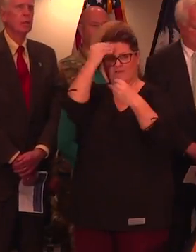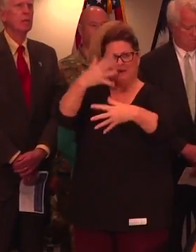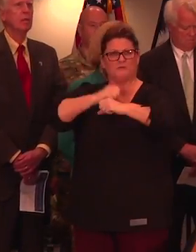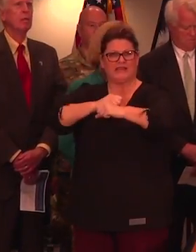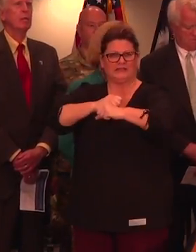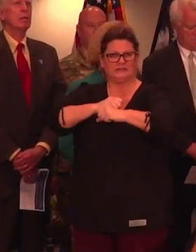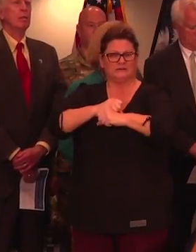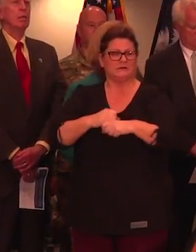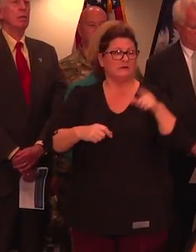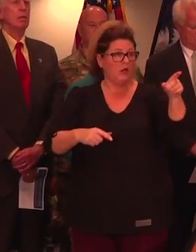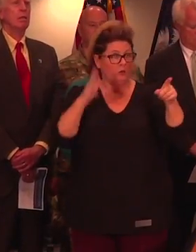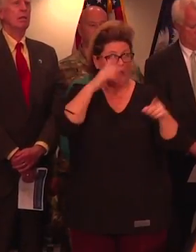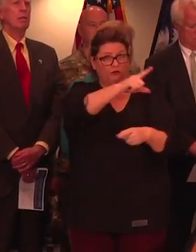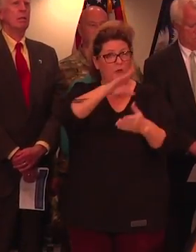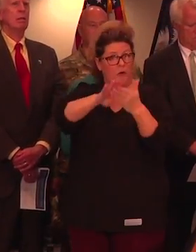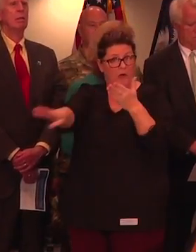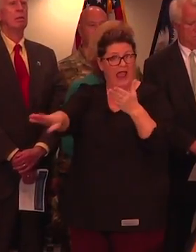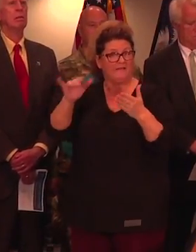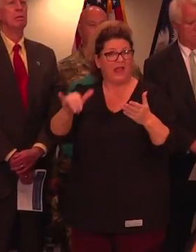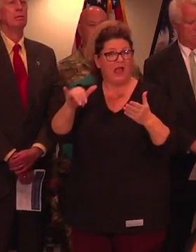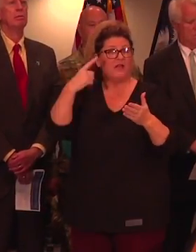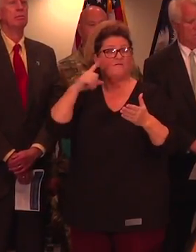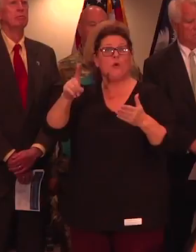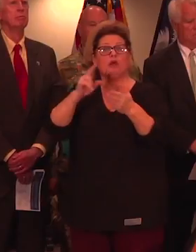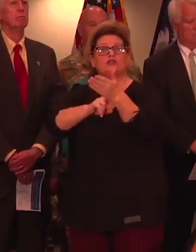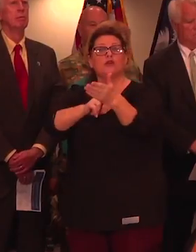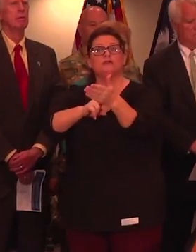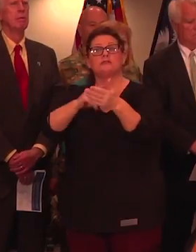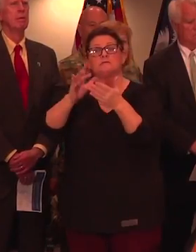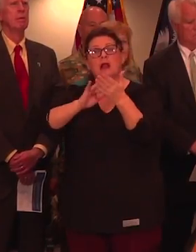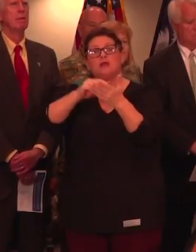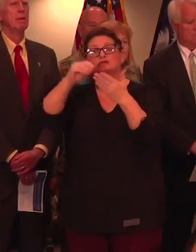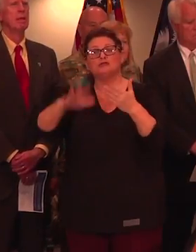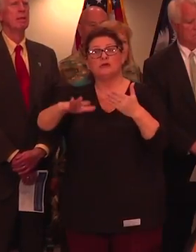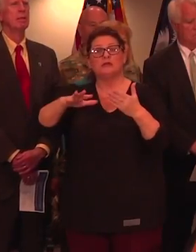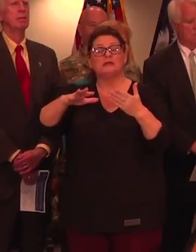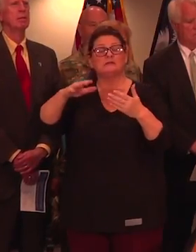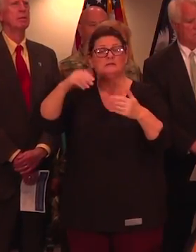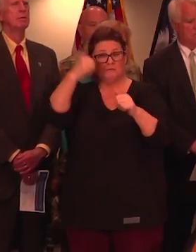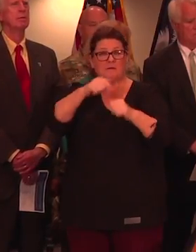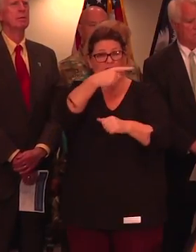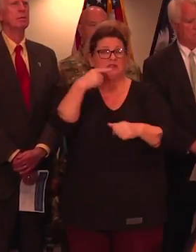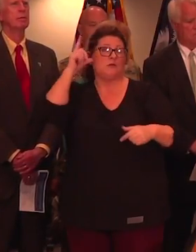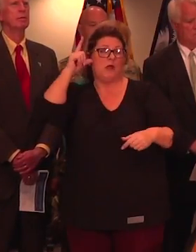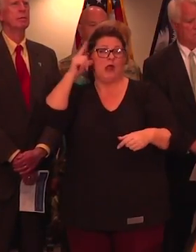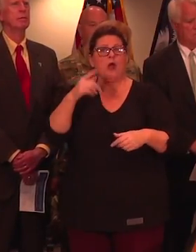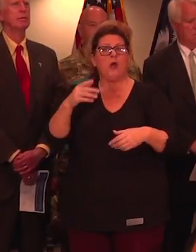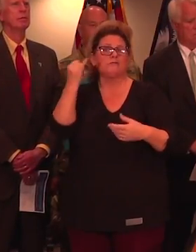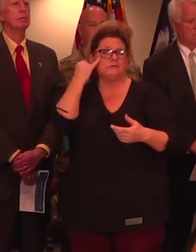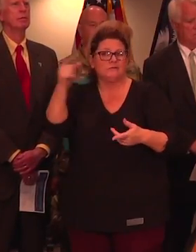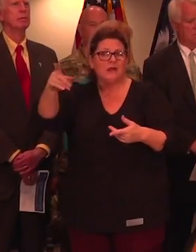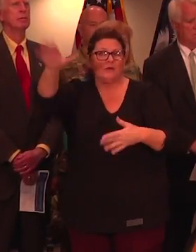about waiving the regulations to allow the use of medical nursing students. A lot of these students have already gone home from their universities. What would be